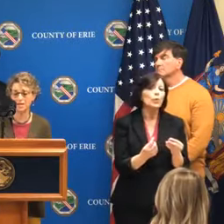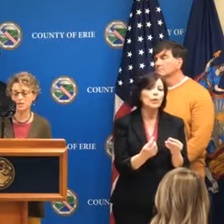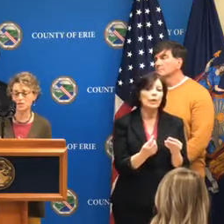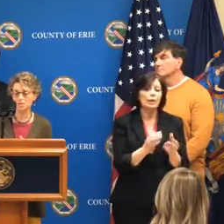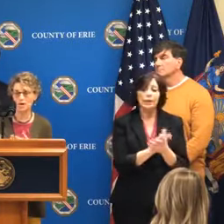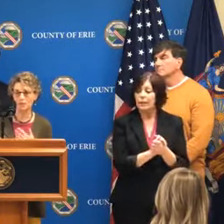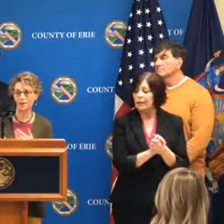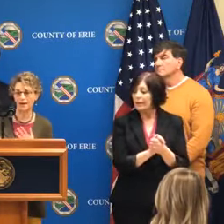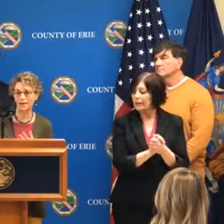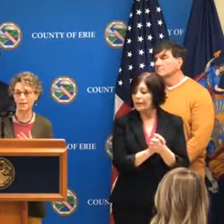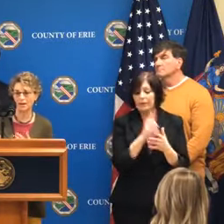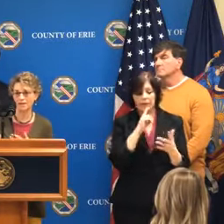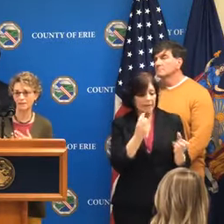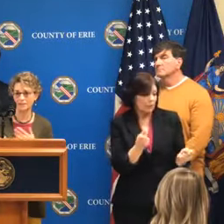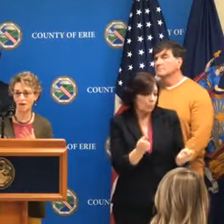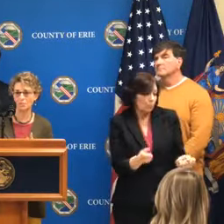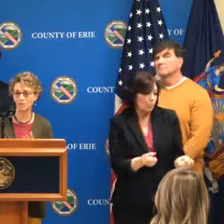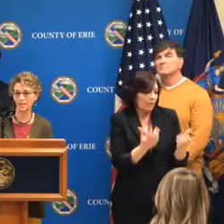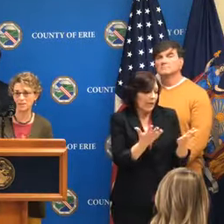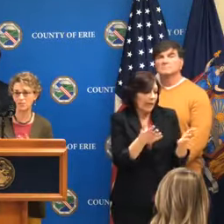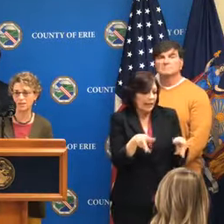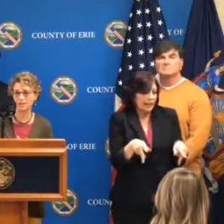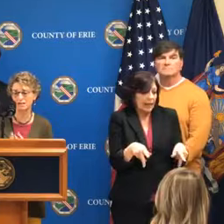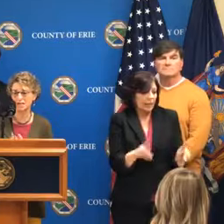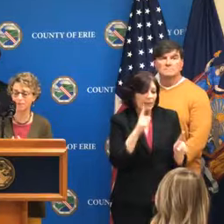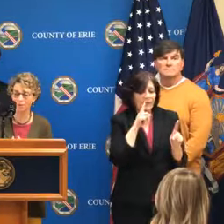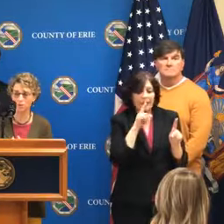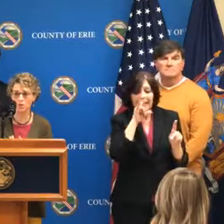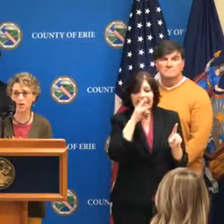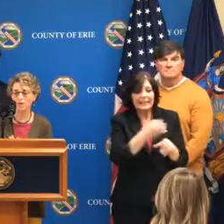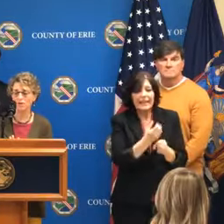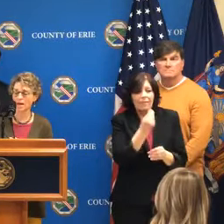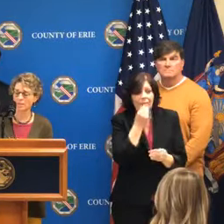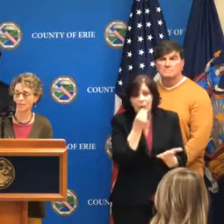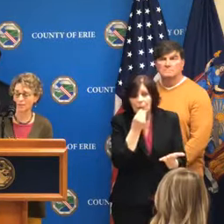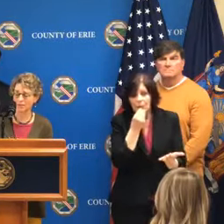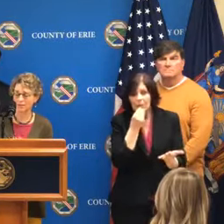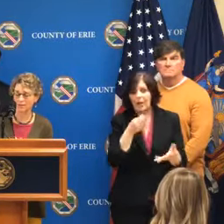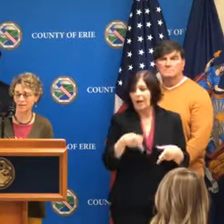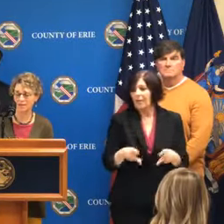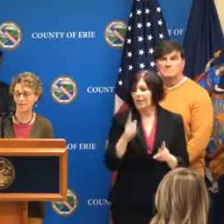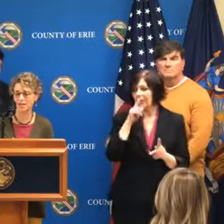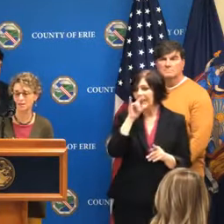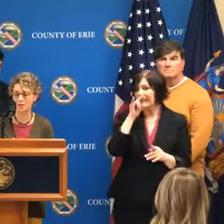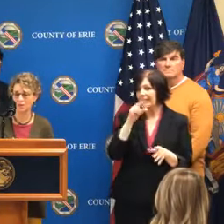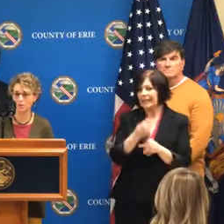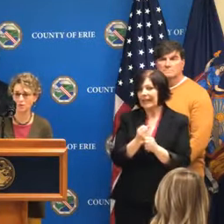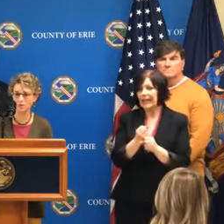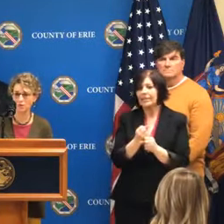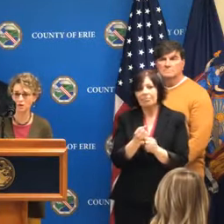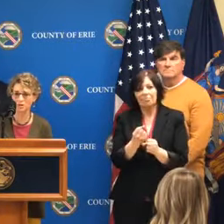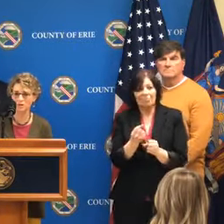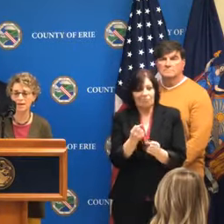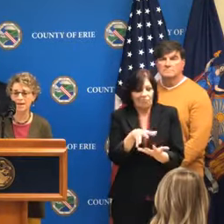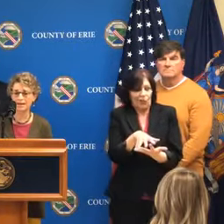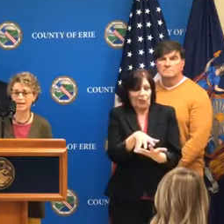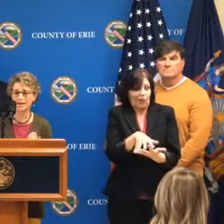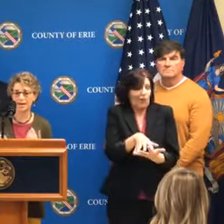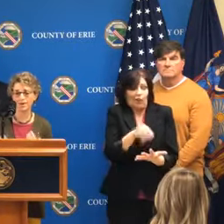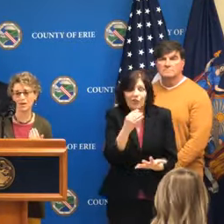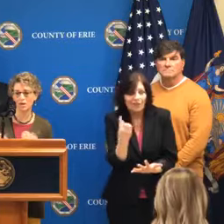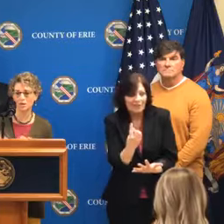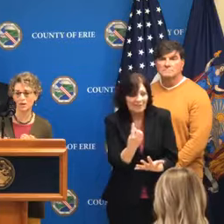Smiths to provide opportunities for the kids to get food, for the opportunities for the kids to get some meaningful instructions,